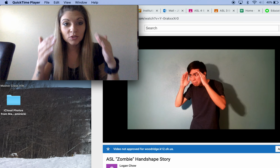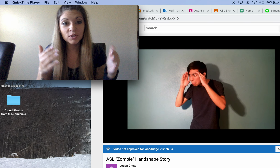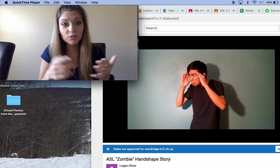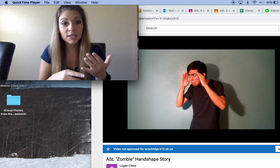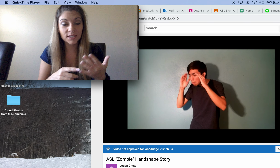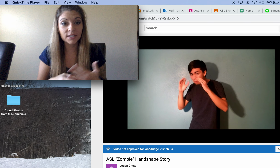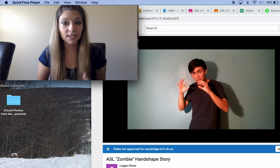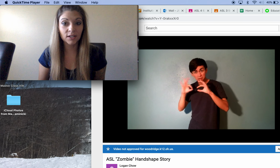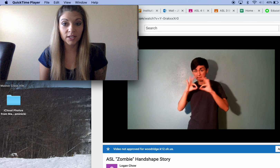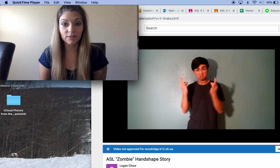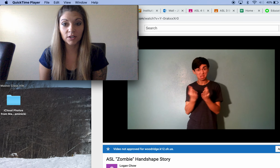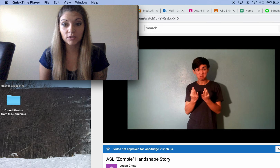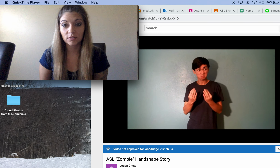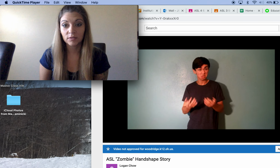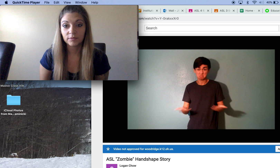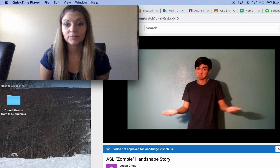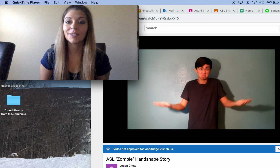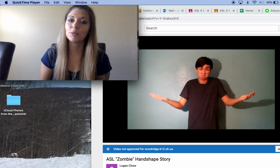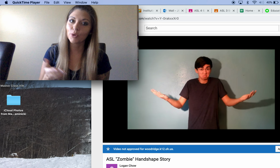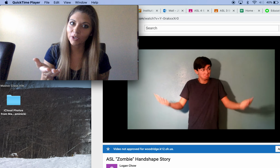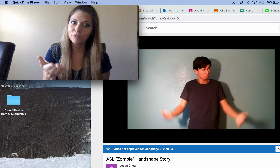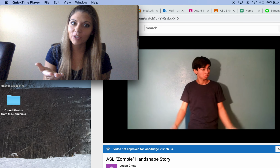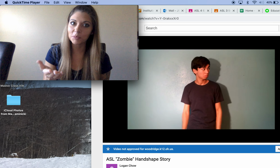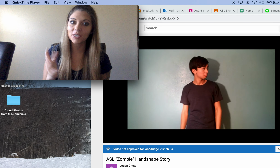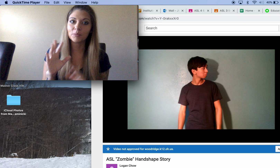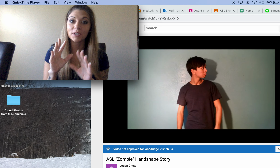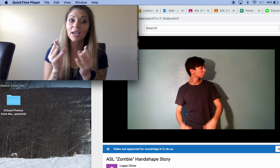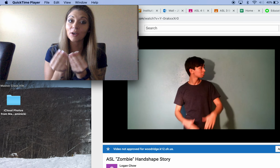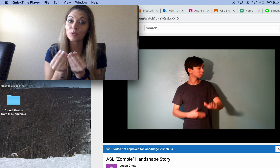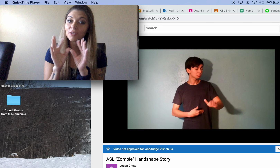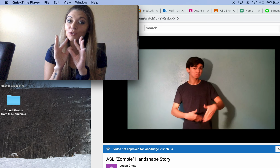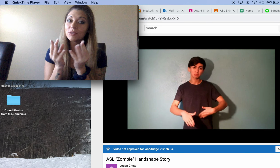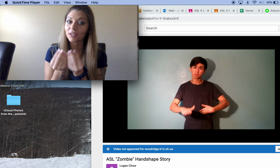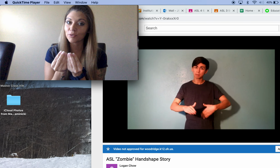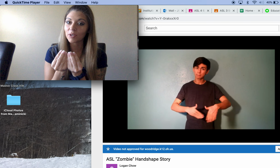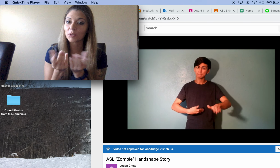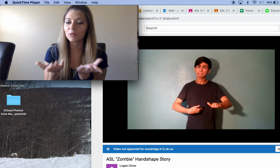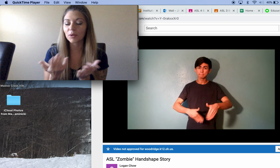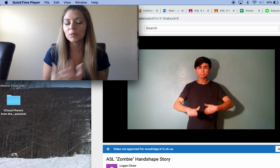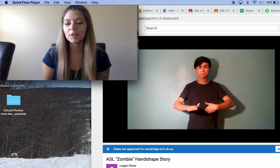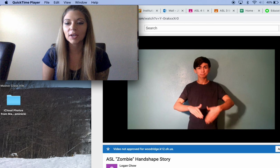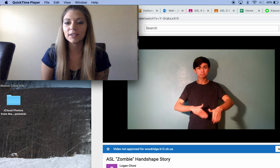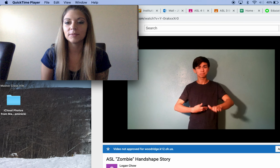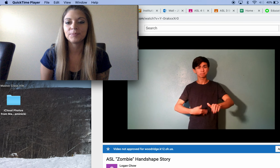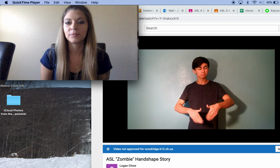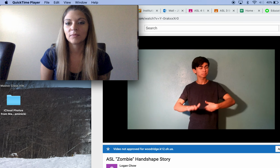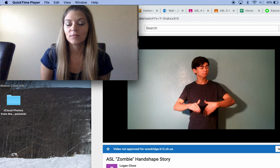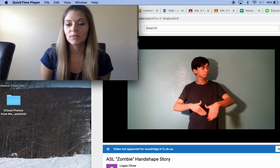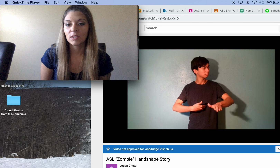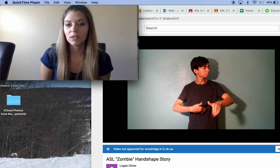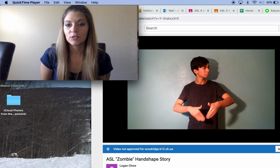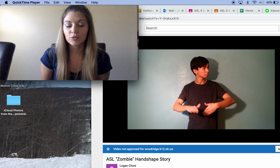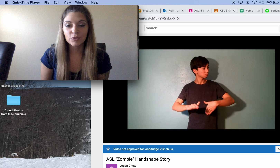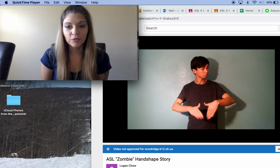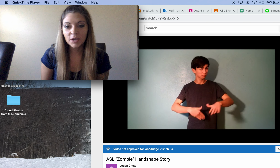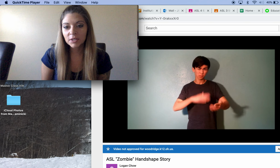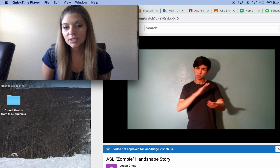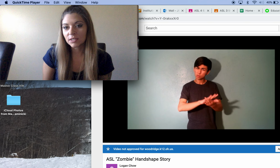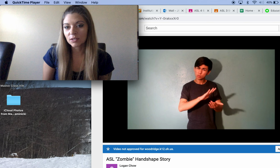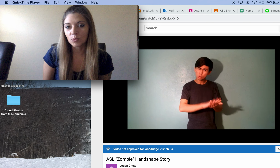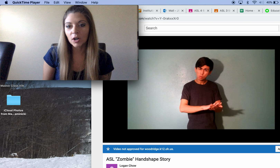in. So he's using signs and classifiers. And he broke it, family. But now with the new sign for family, it probably would have been okay. So there's